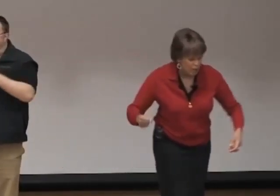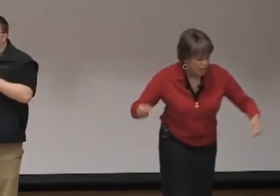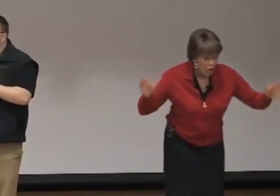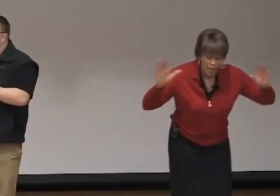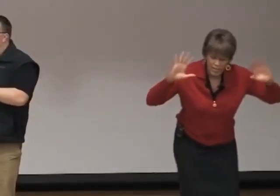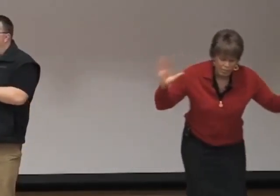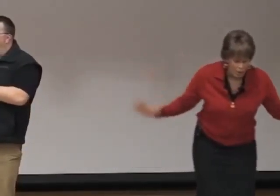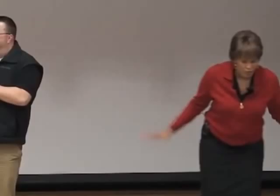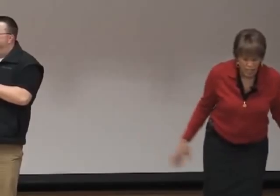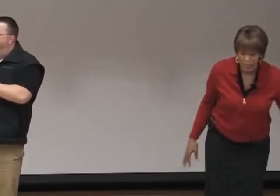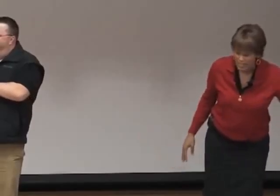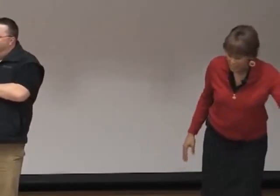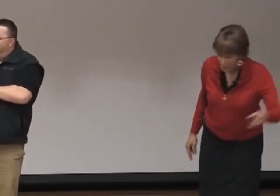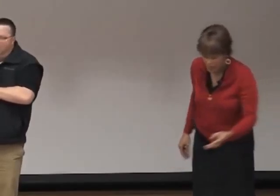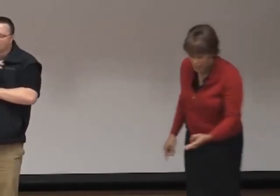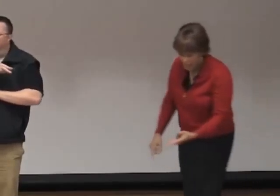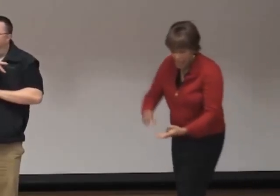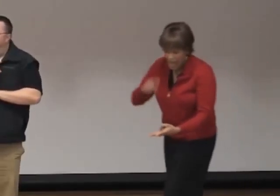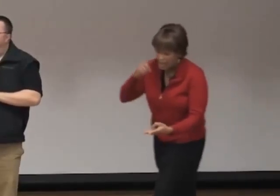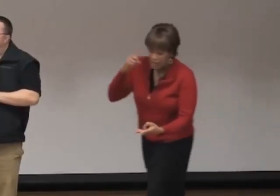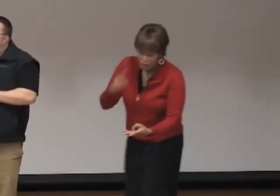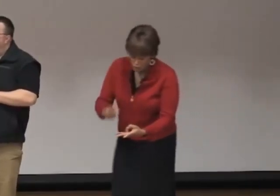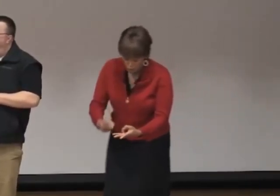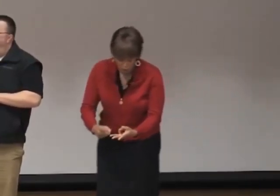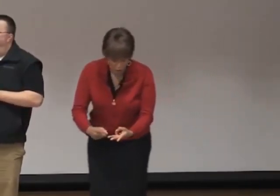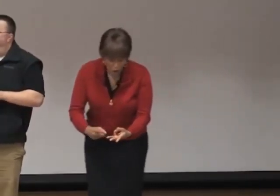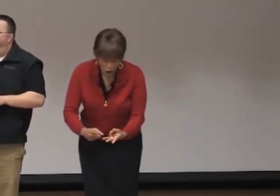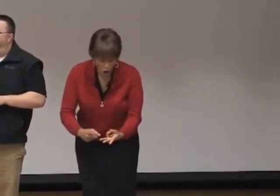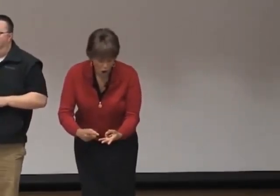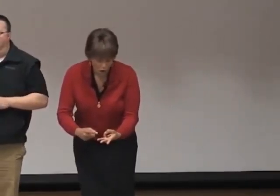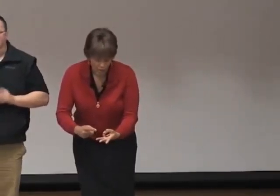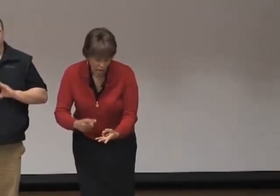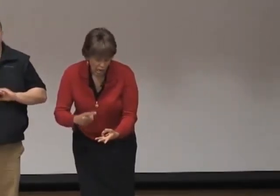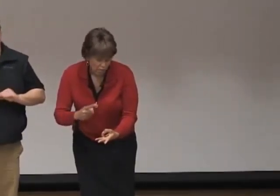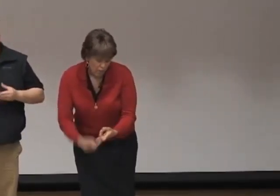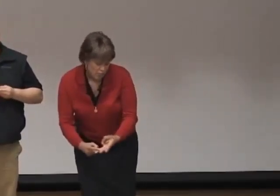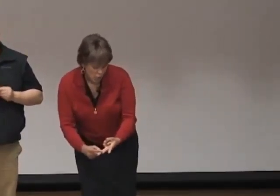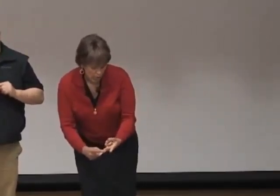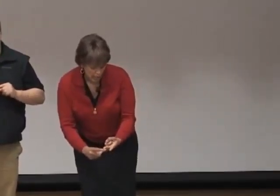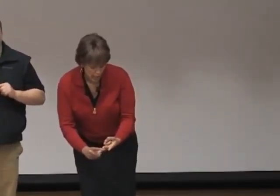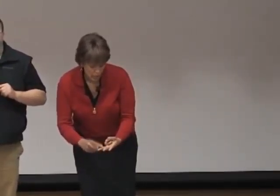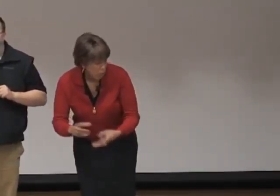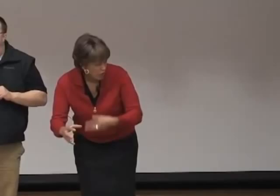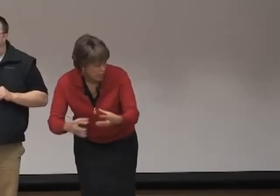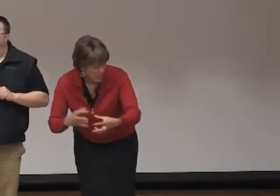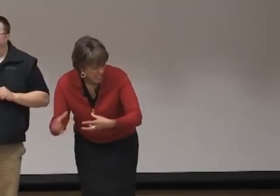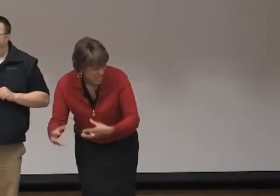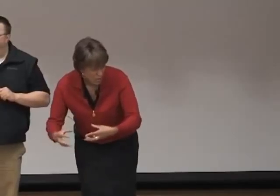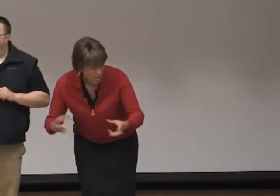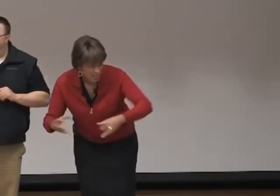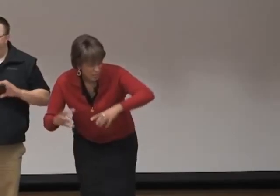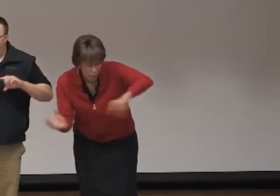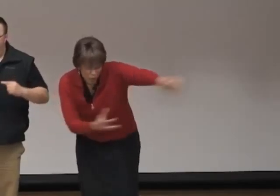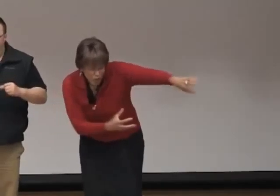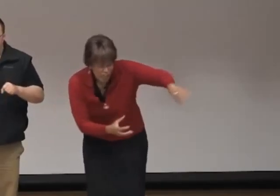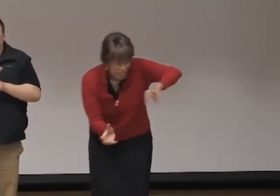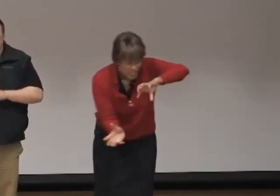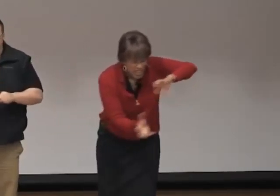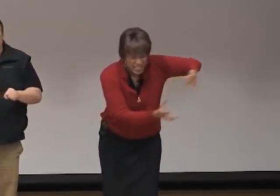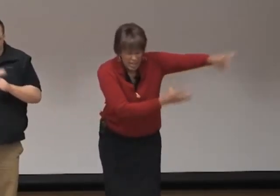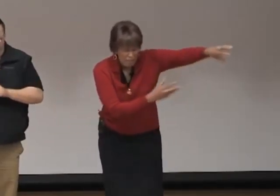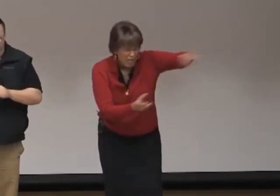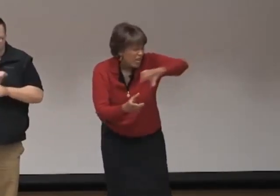my own video. I did my own thing. But guess what I got? I got a story on Bostonians working on slavery in the bush